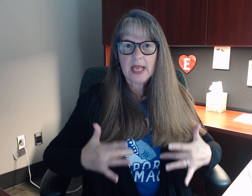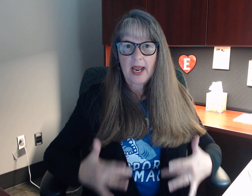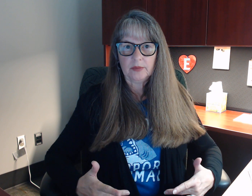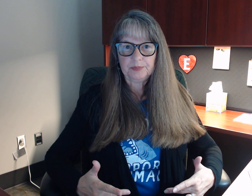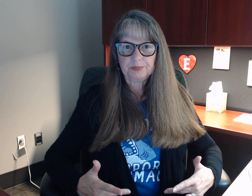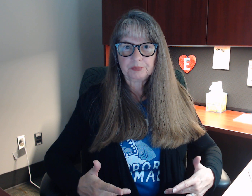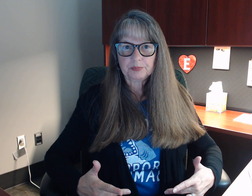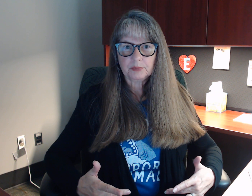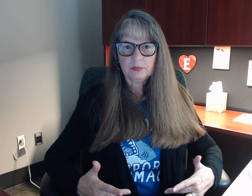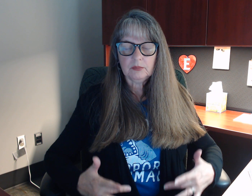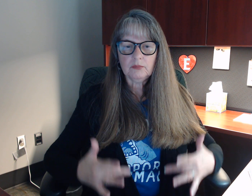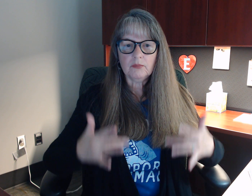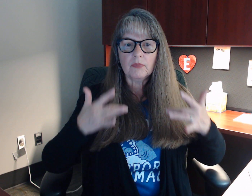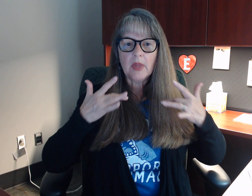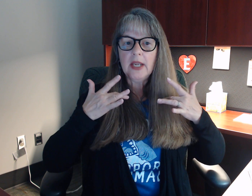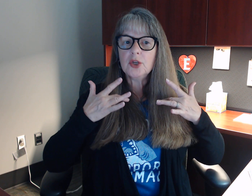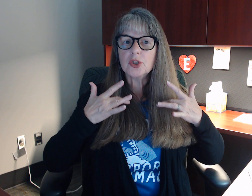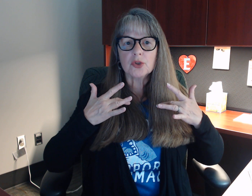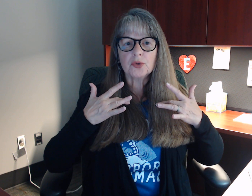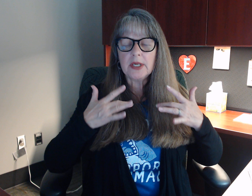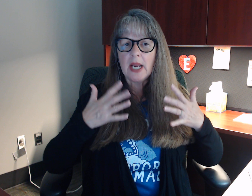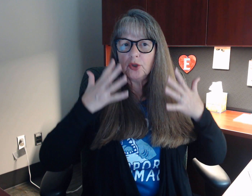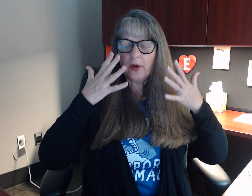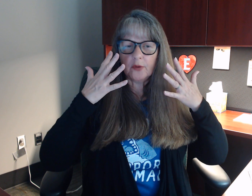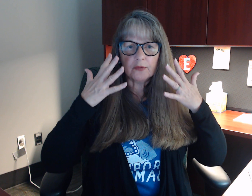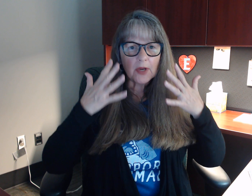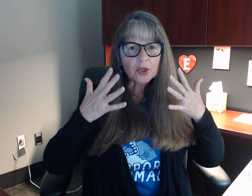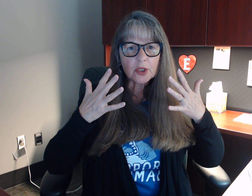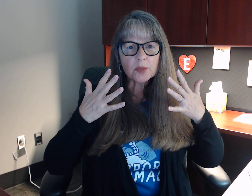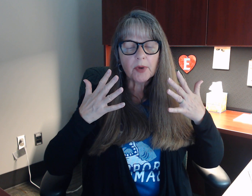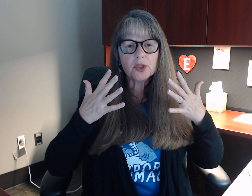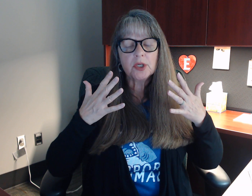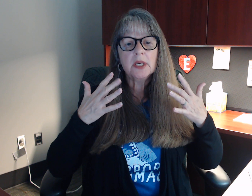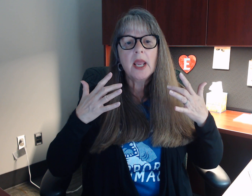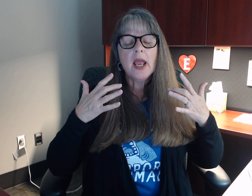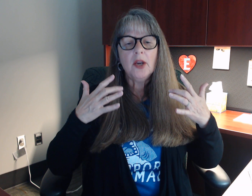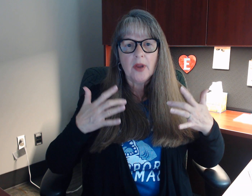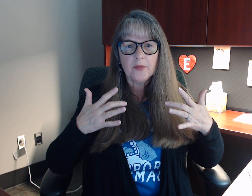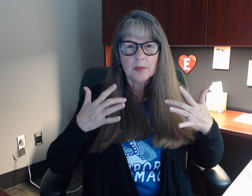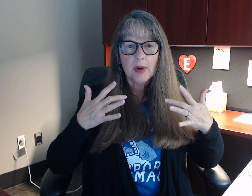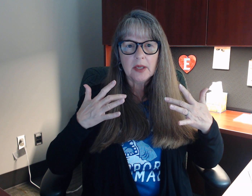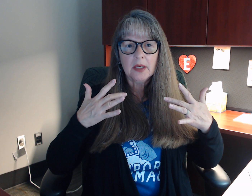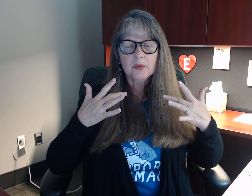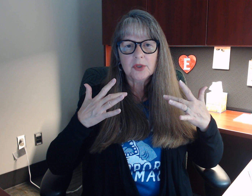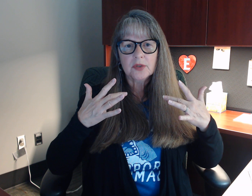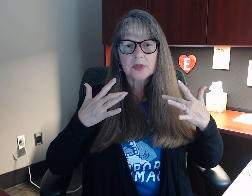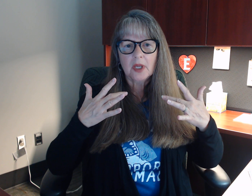down. And you just go straight down and you have your facial expression and you have your body language is like